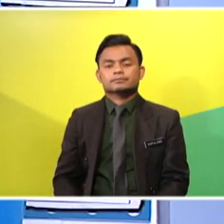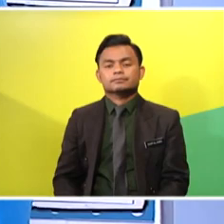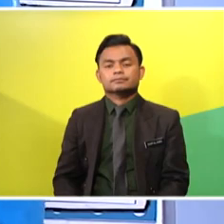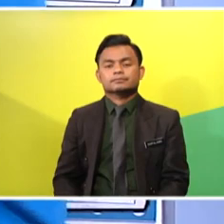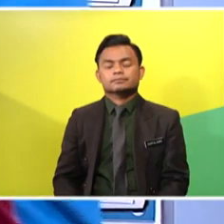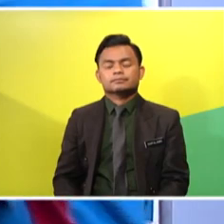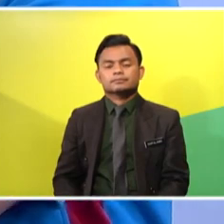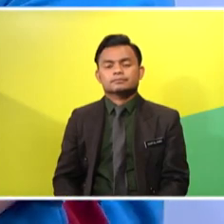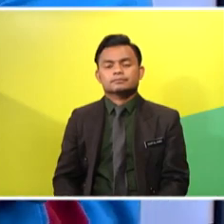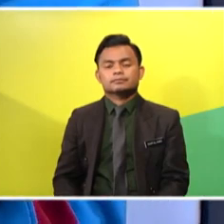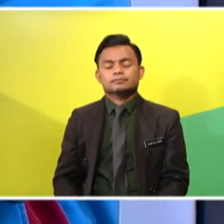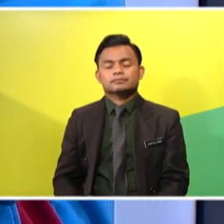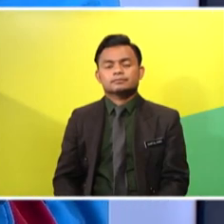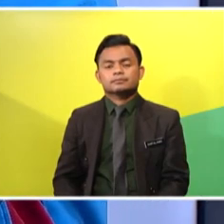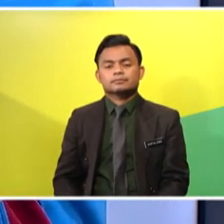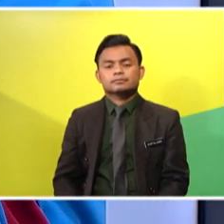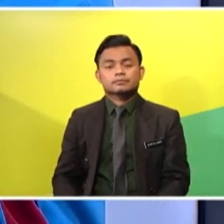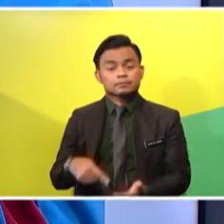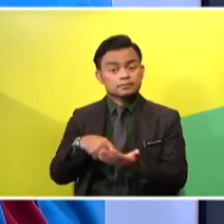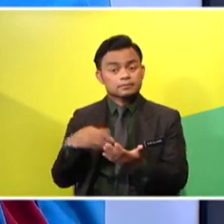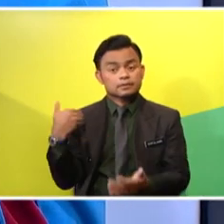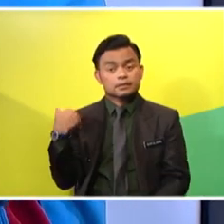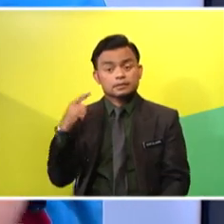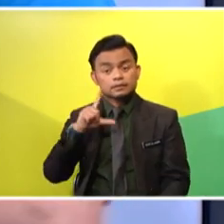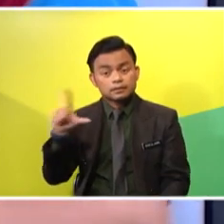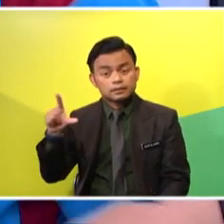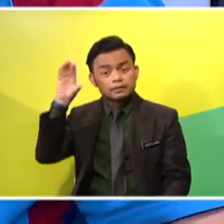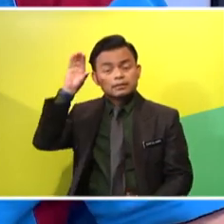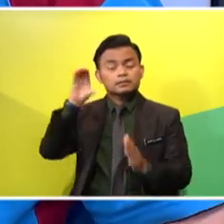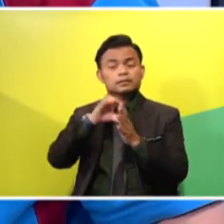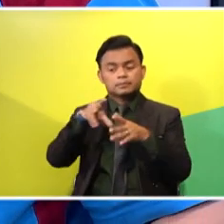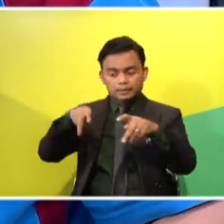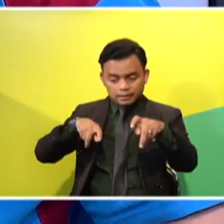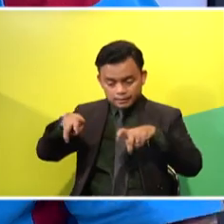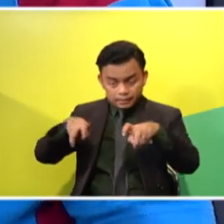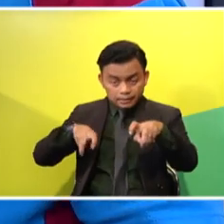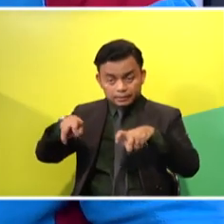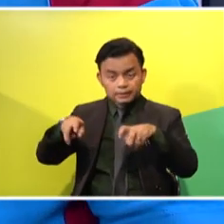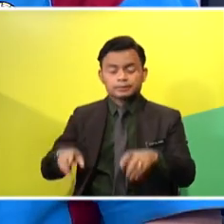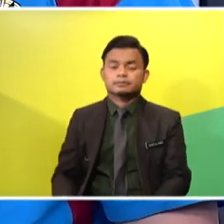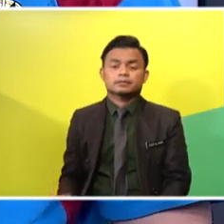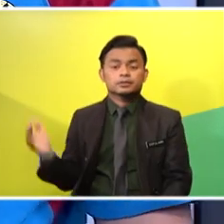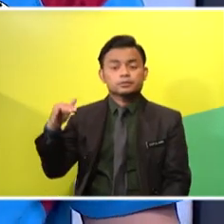Okay. And this is the picture of ice skating. Let's spell together, Hanif. Sure.